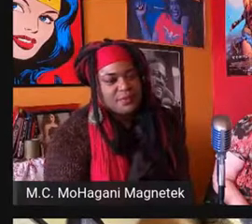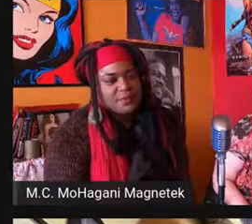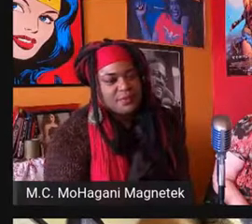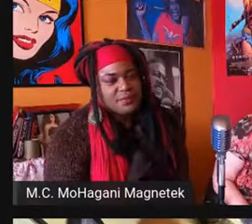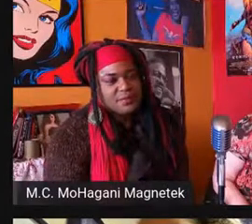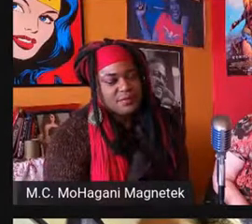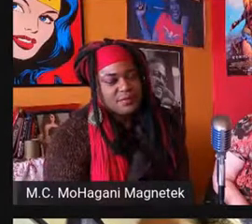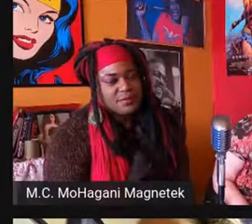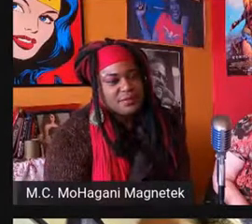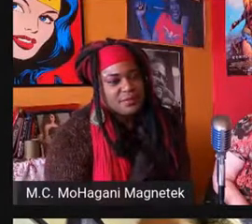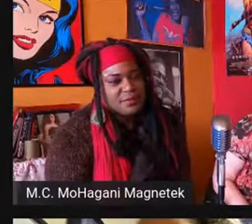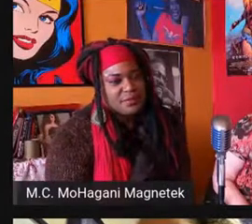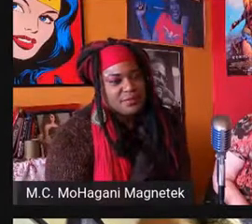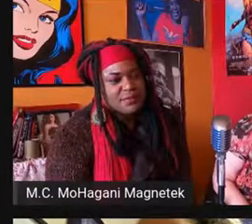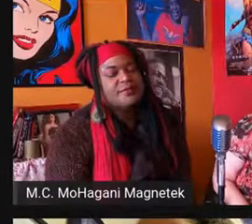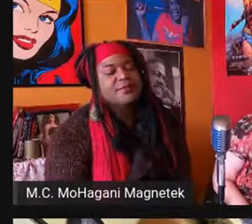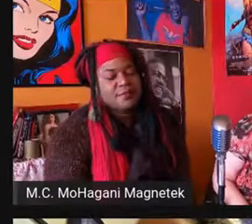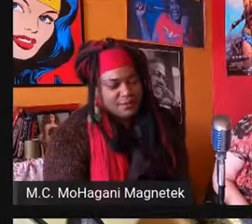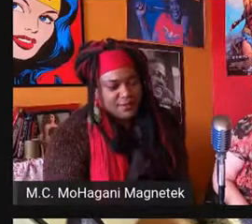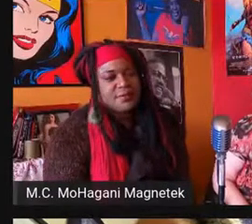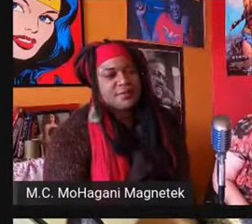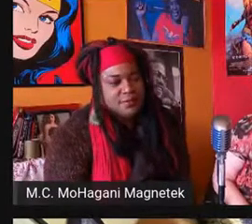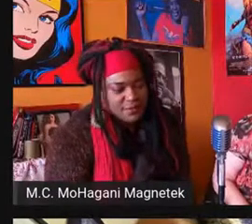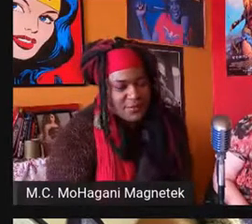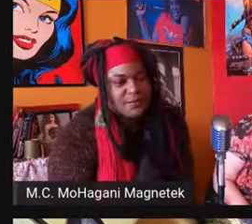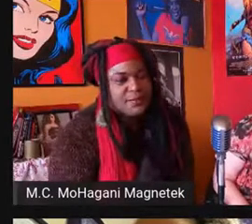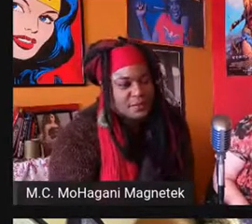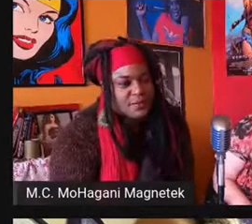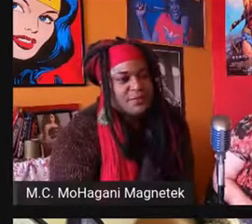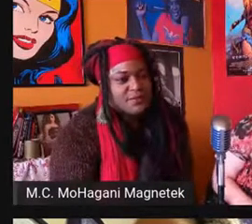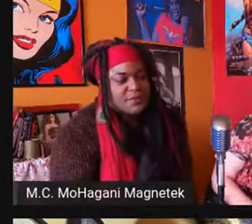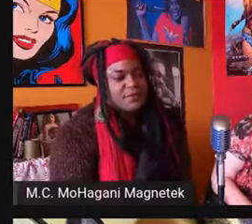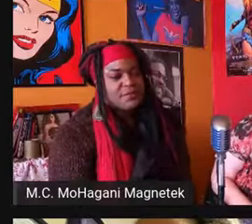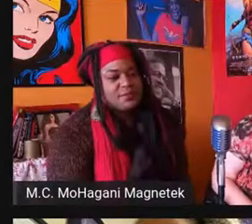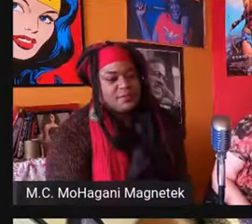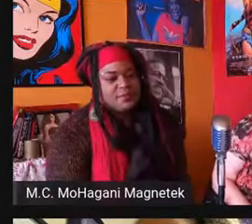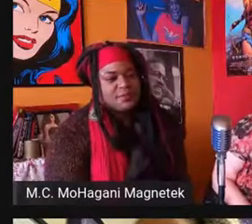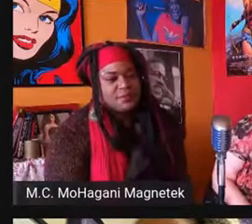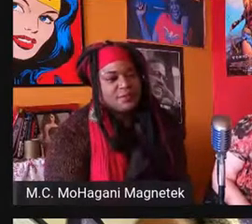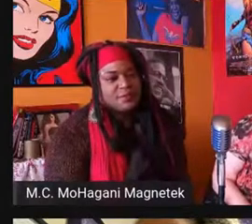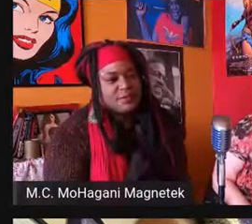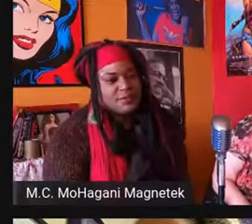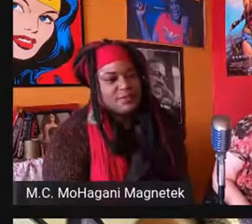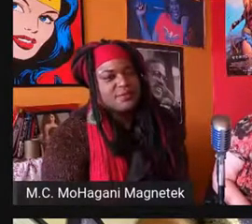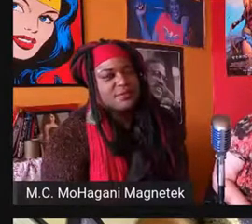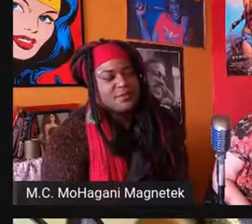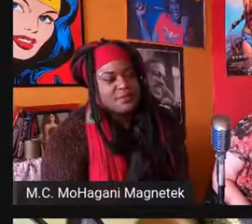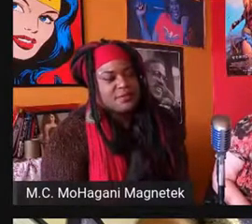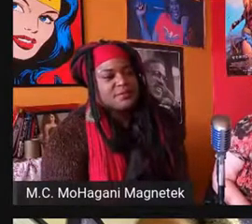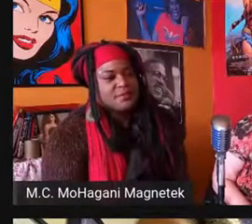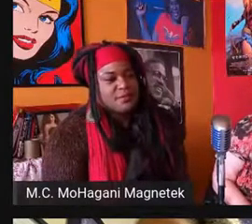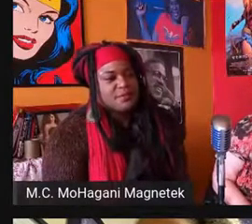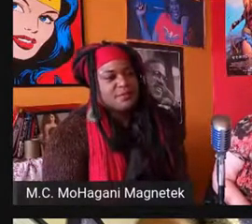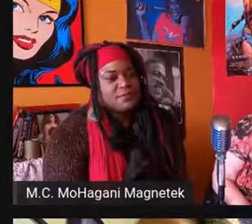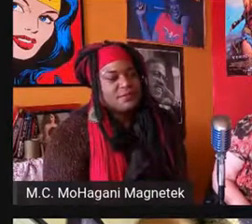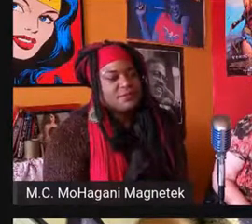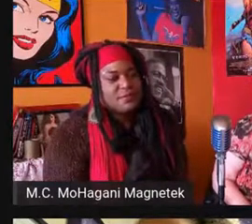you love wordplay as well. Mm-hmm. There's so many double entendres, and you